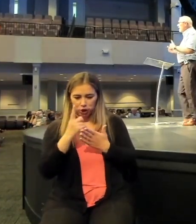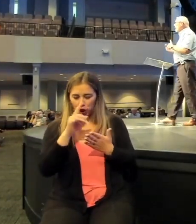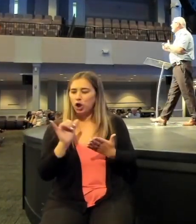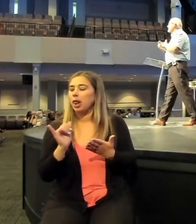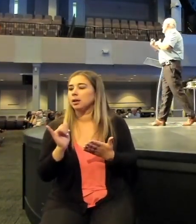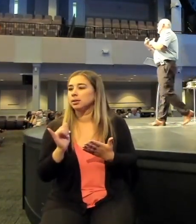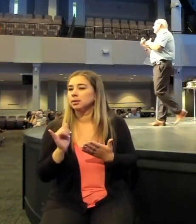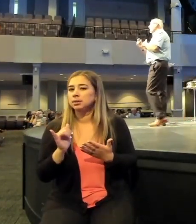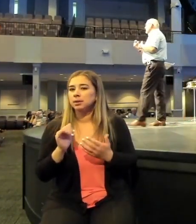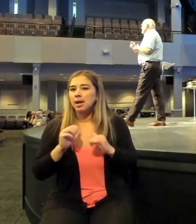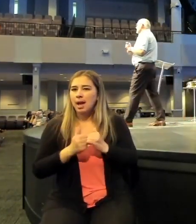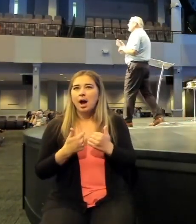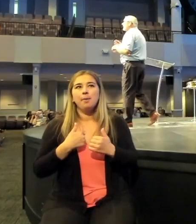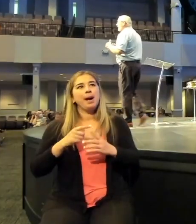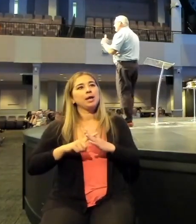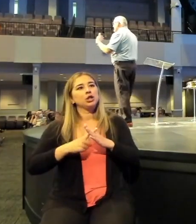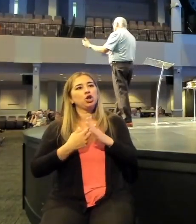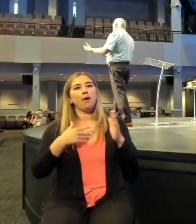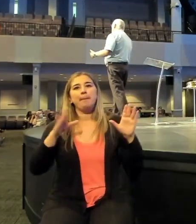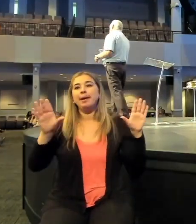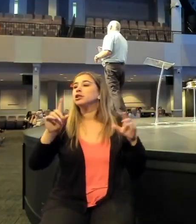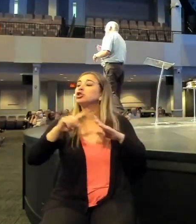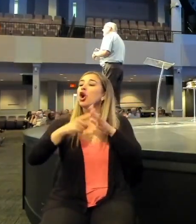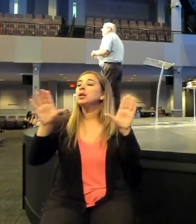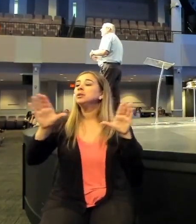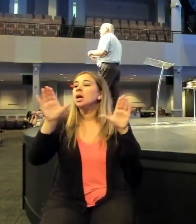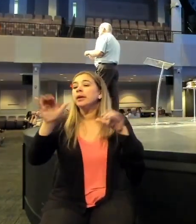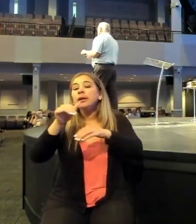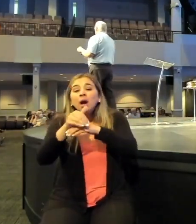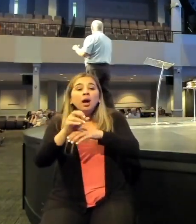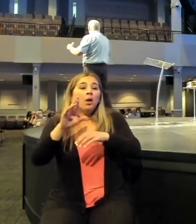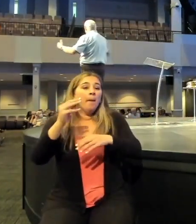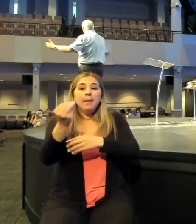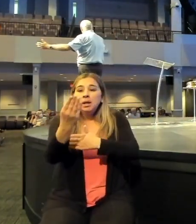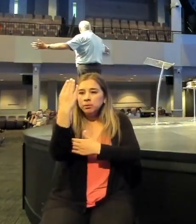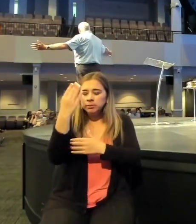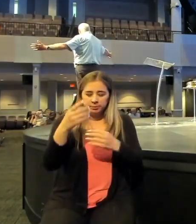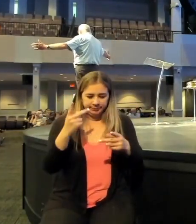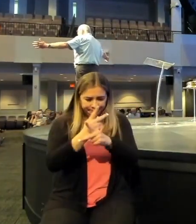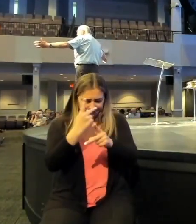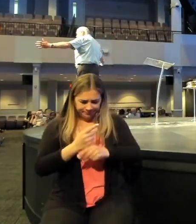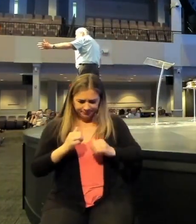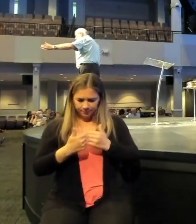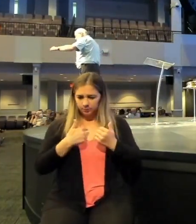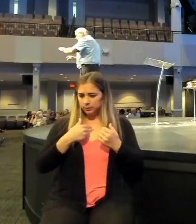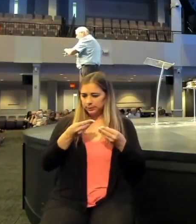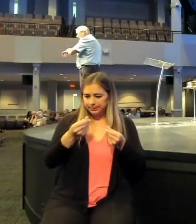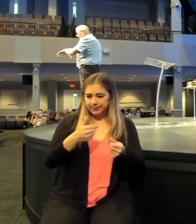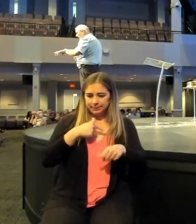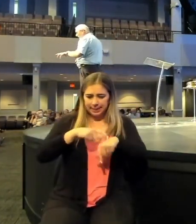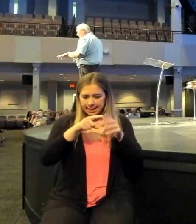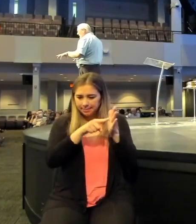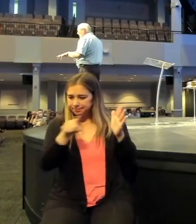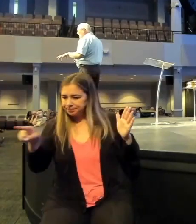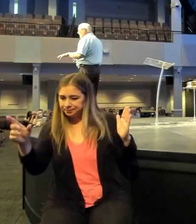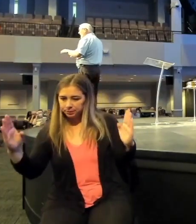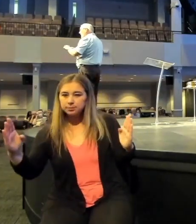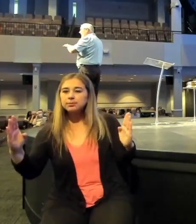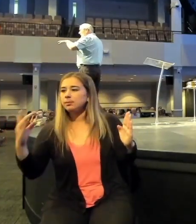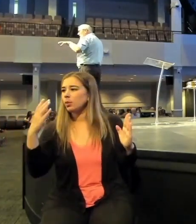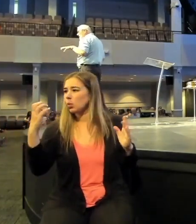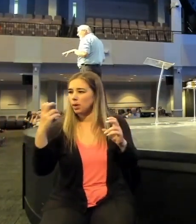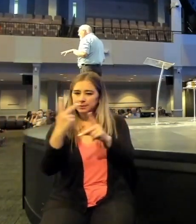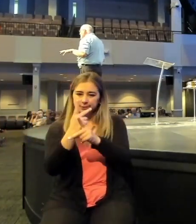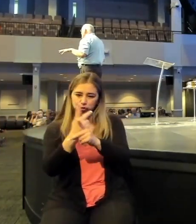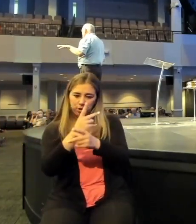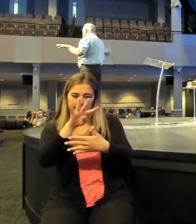going to just start every Sunday or every Sunday night or Monday morning and say, how am I going to spend my time this week? Let me see if I can take a look and I